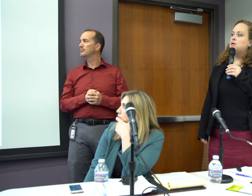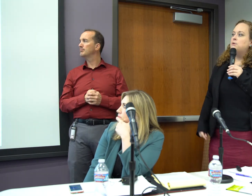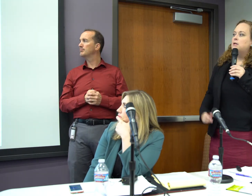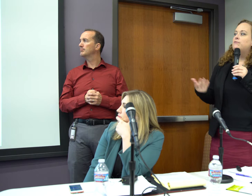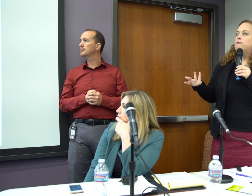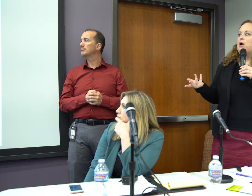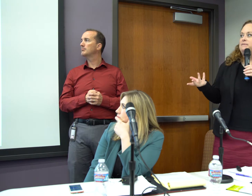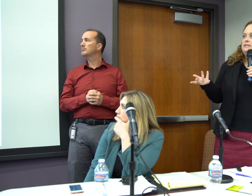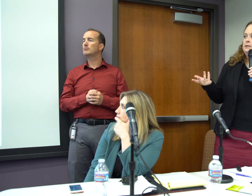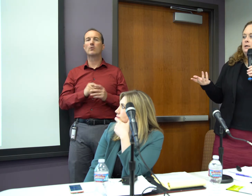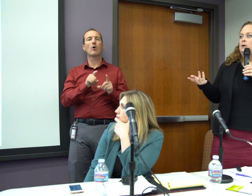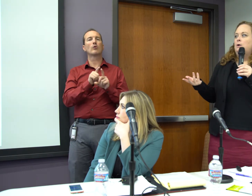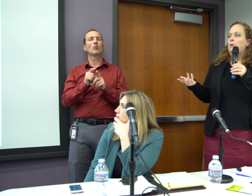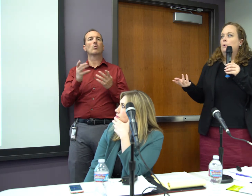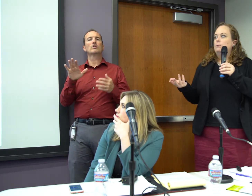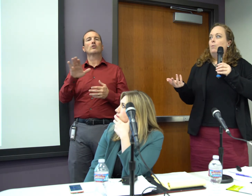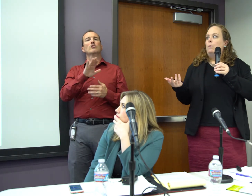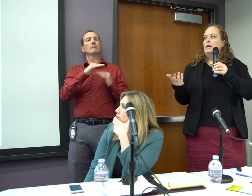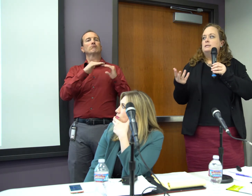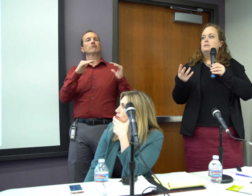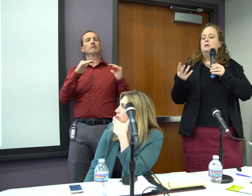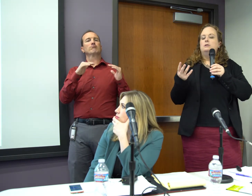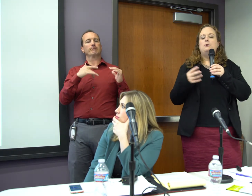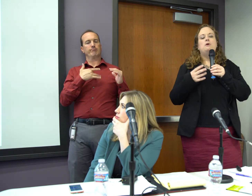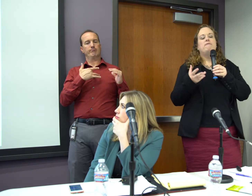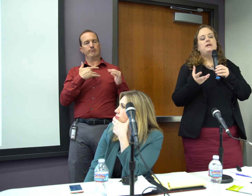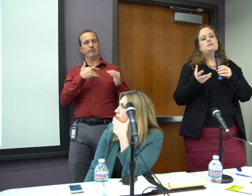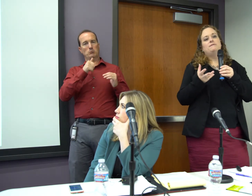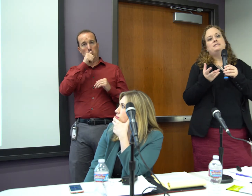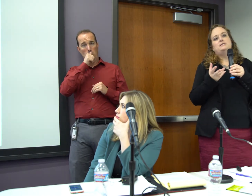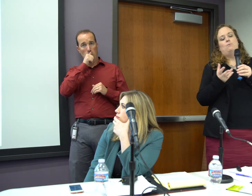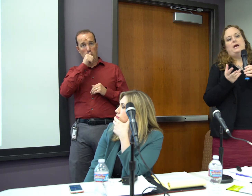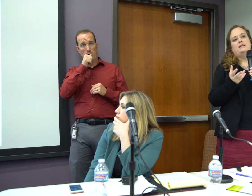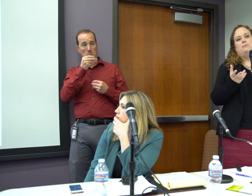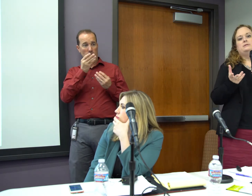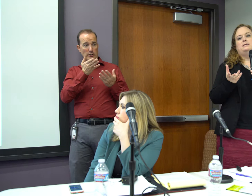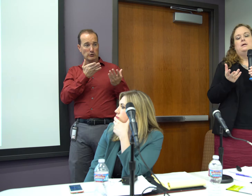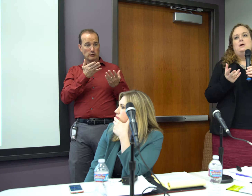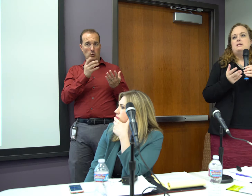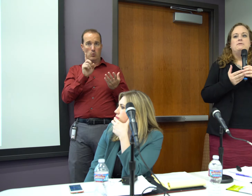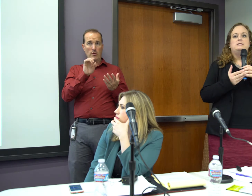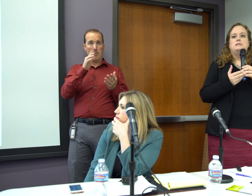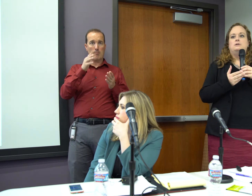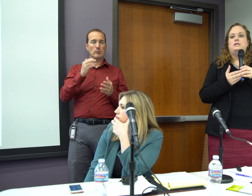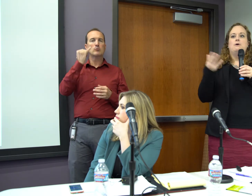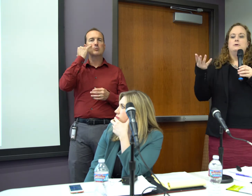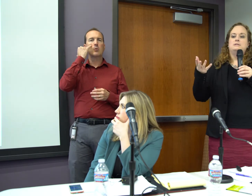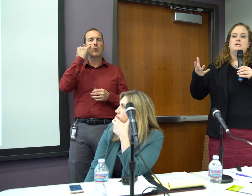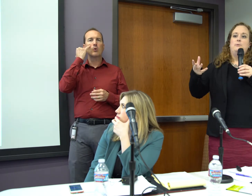And also the level of privacy is, are you providing services in a way that the person, say for instance,